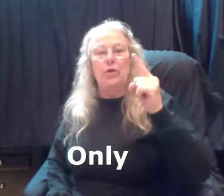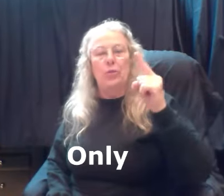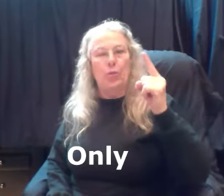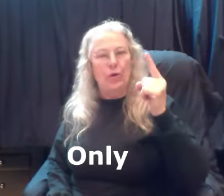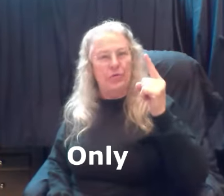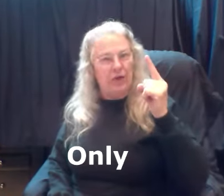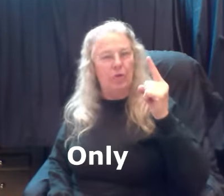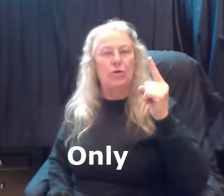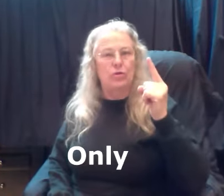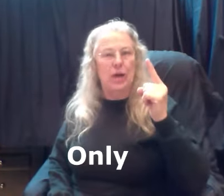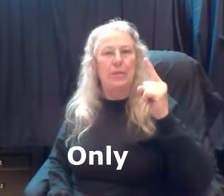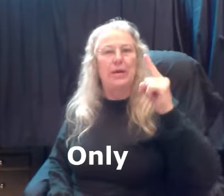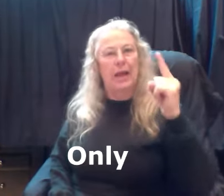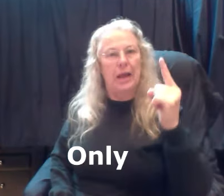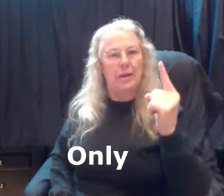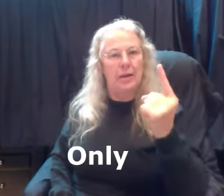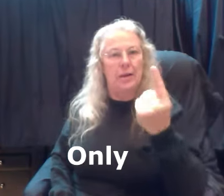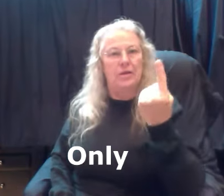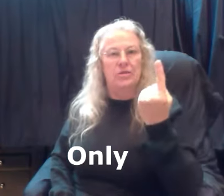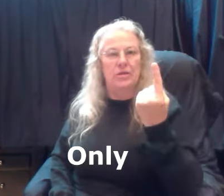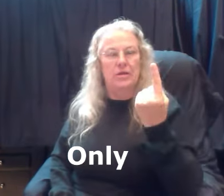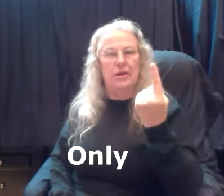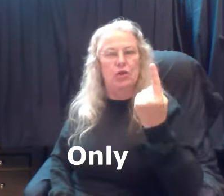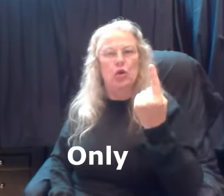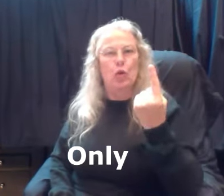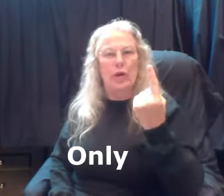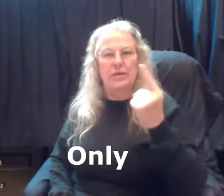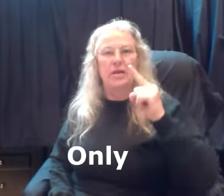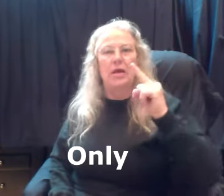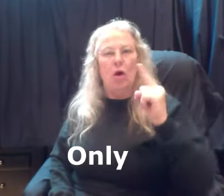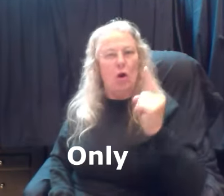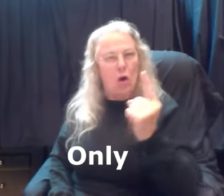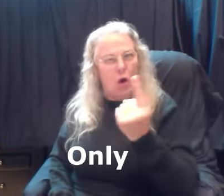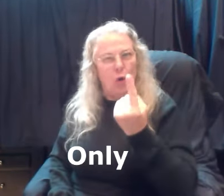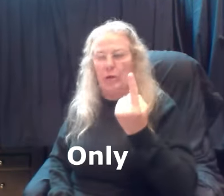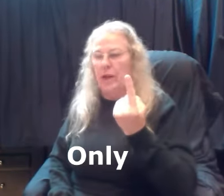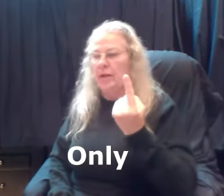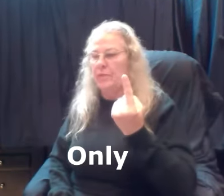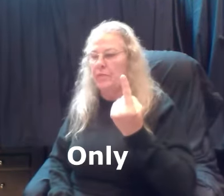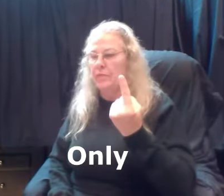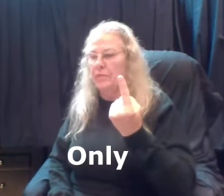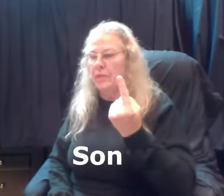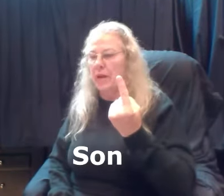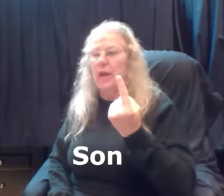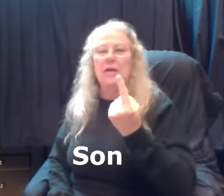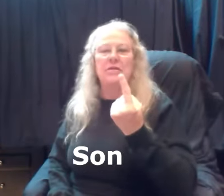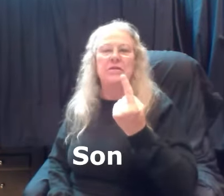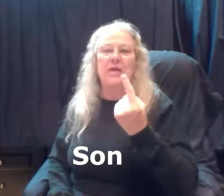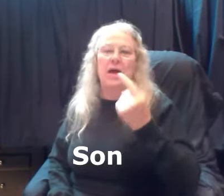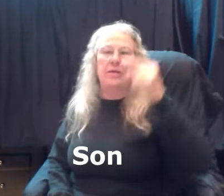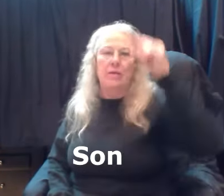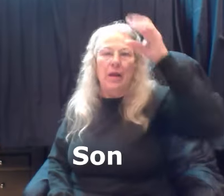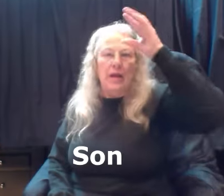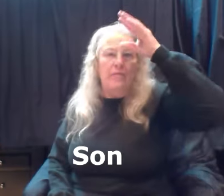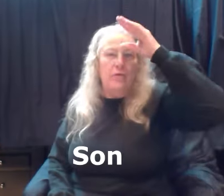pointer finger on your dominant hand, just a little twist. Only. Son, if you think